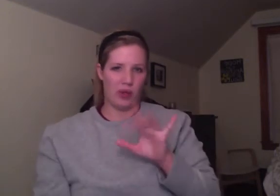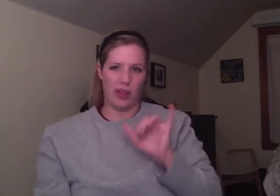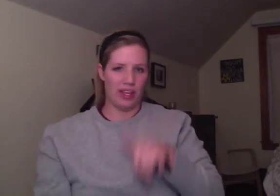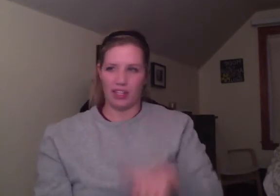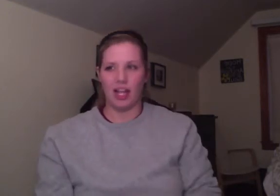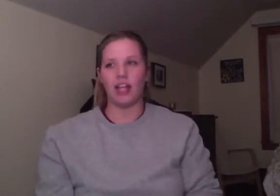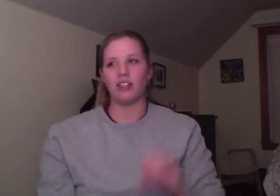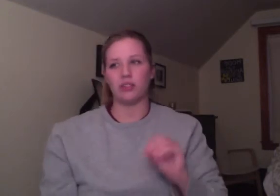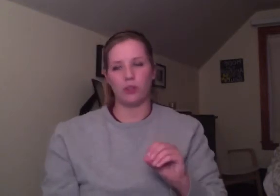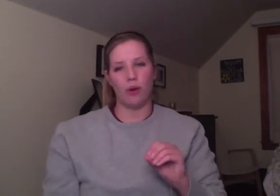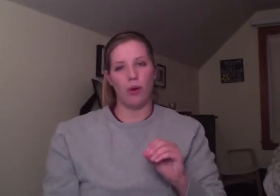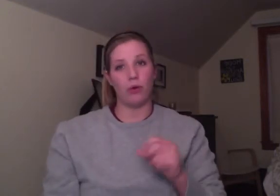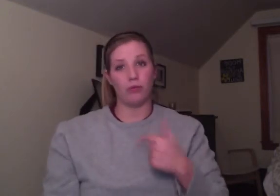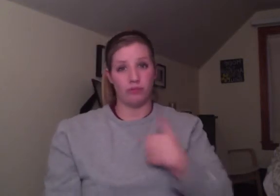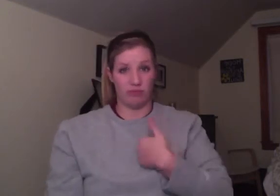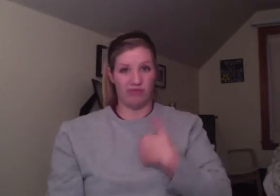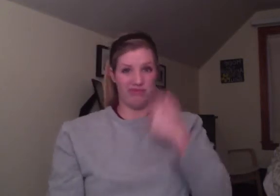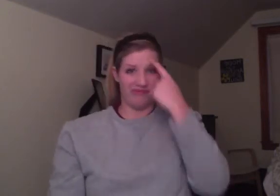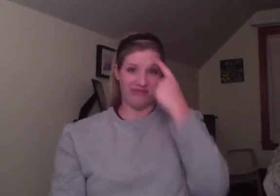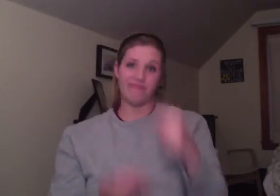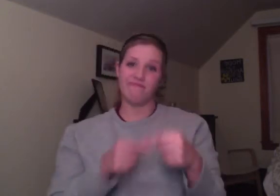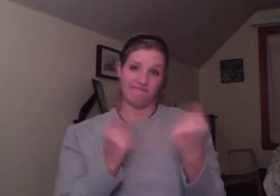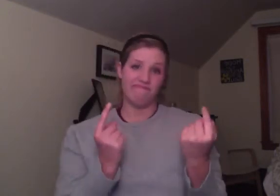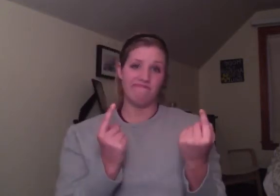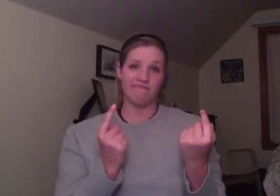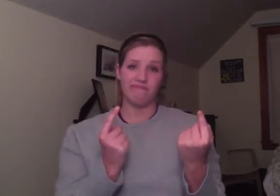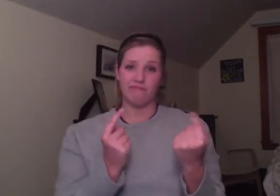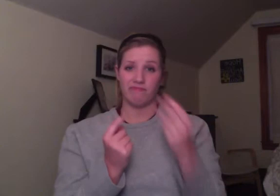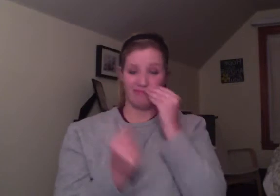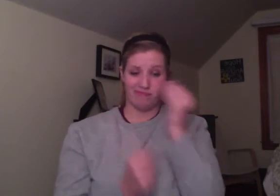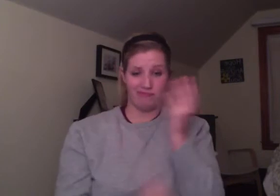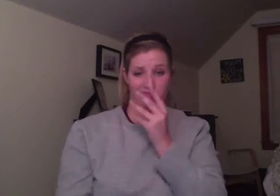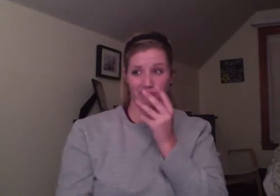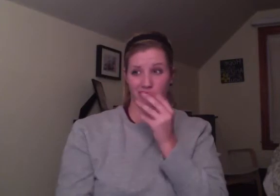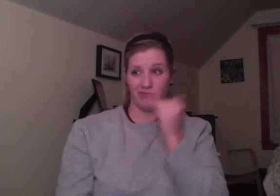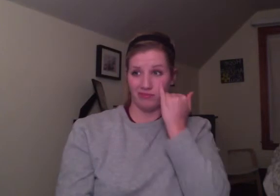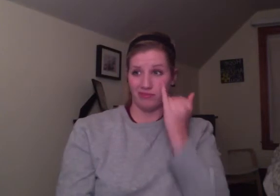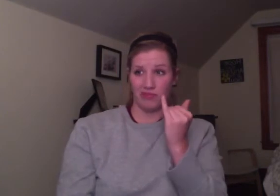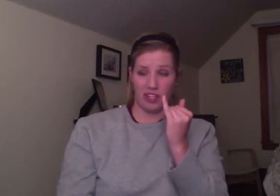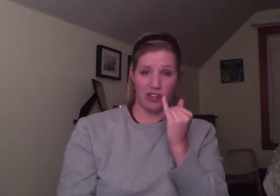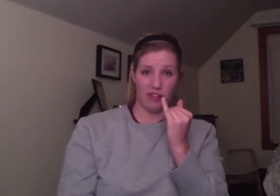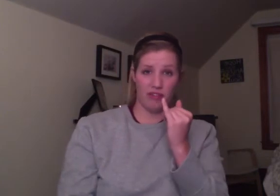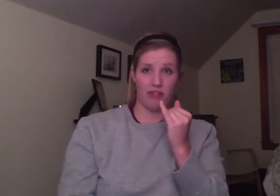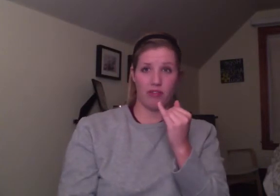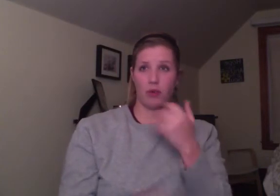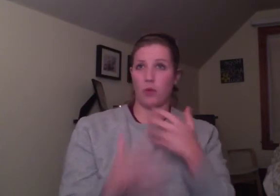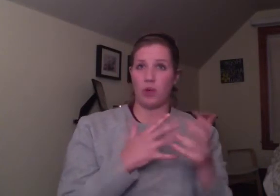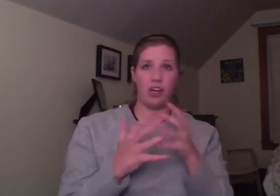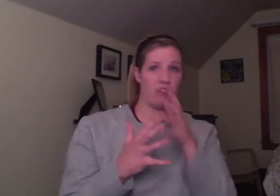me, I disagree with those. I don't care about what a man's supposed to do or what a woman's supposed to do, or if